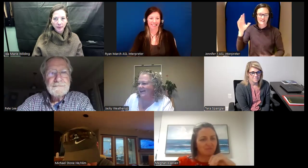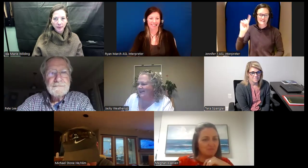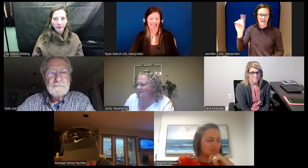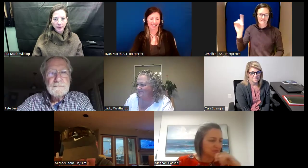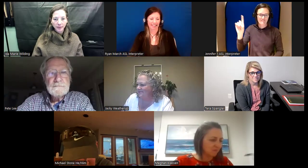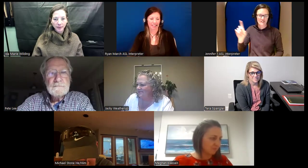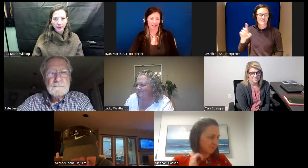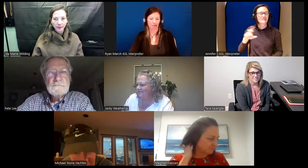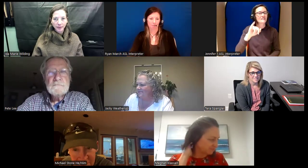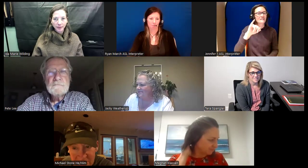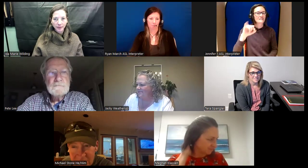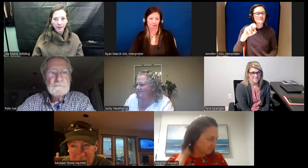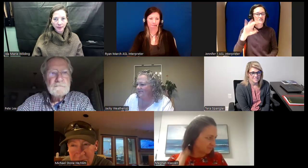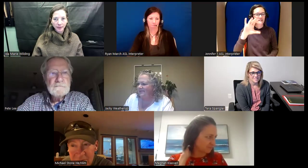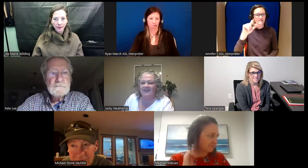Jessica Lee,